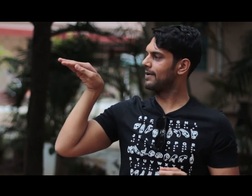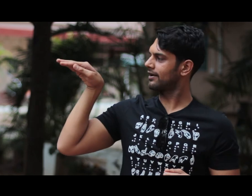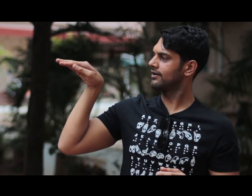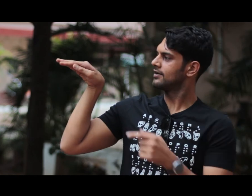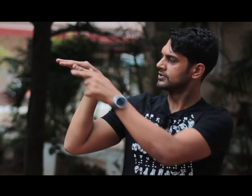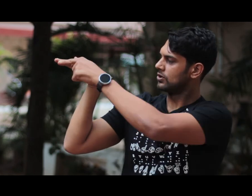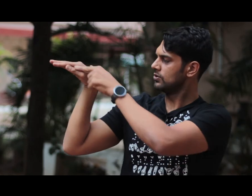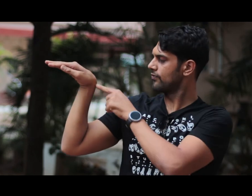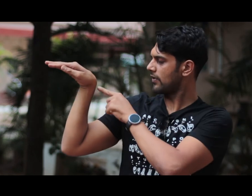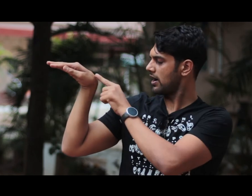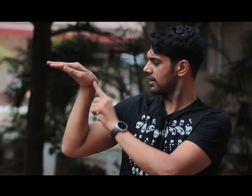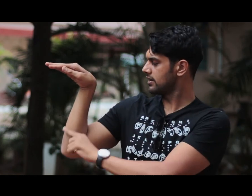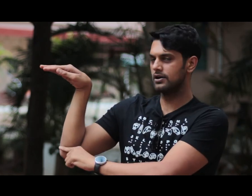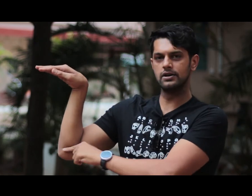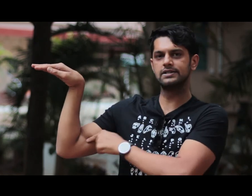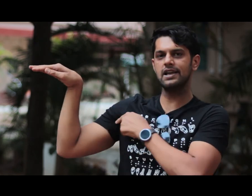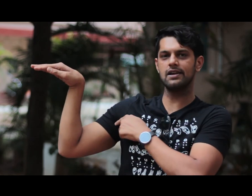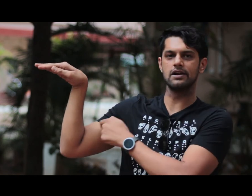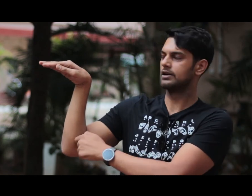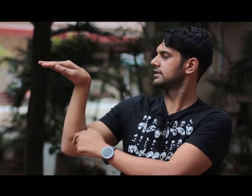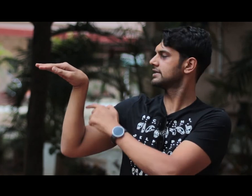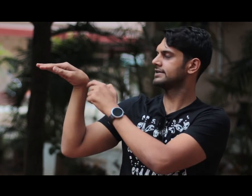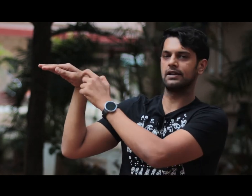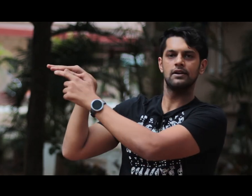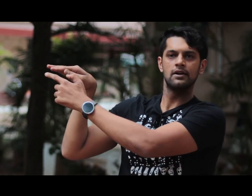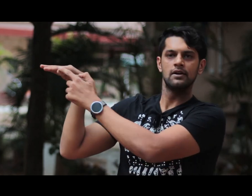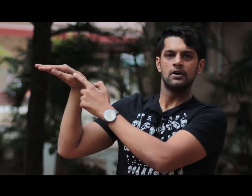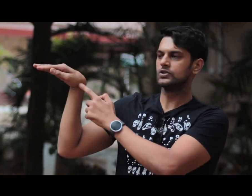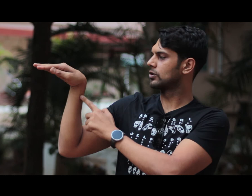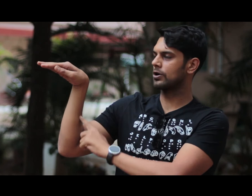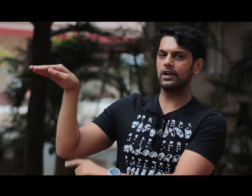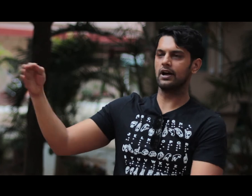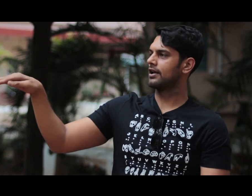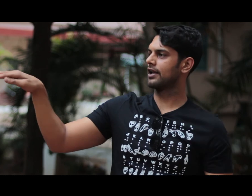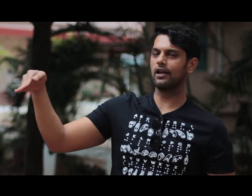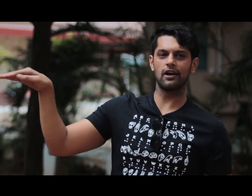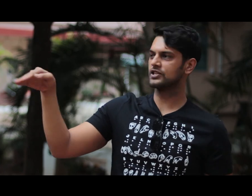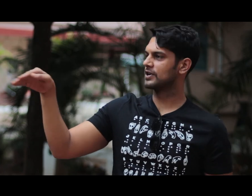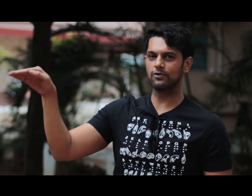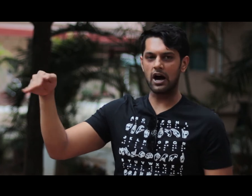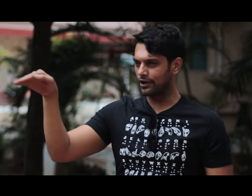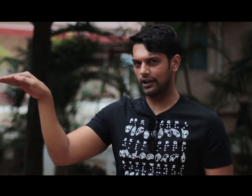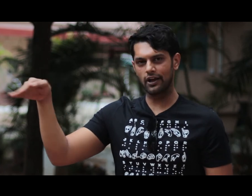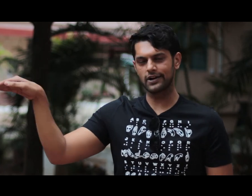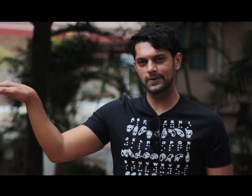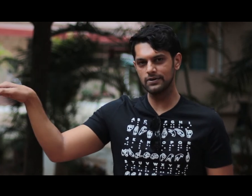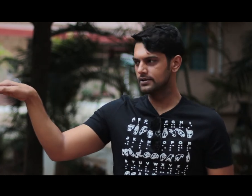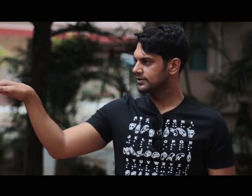back. So you find a Z here. That's a Z. So on kokre na, hinging aadusbitto, athwa how hinging aadusbitto,